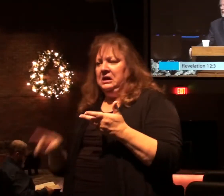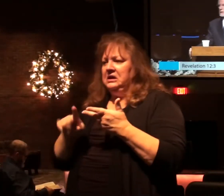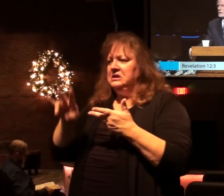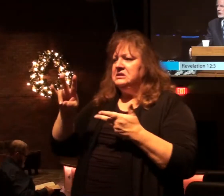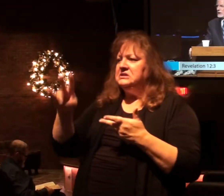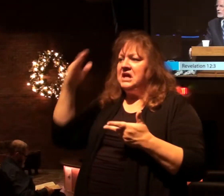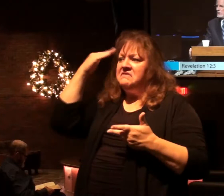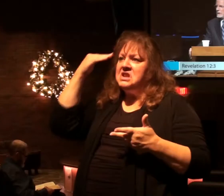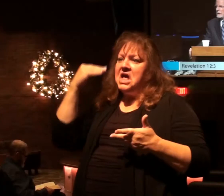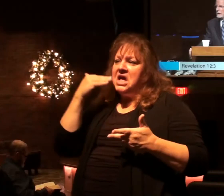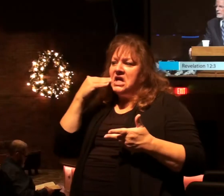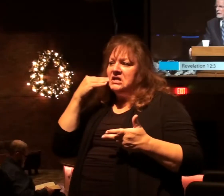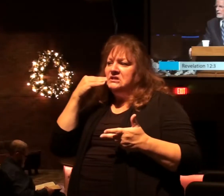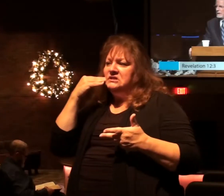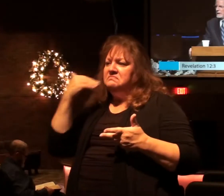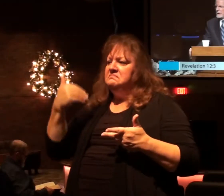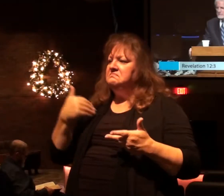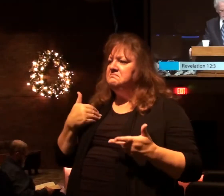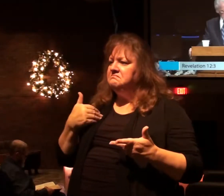7 heads,